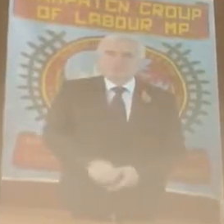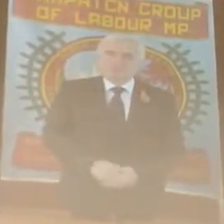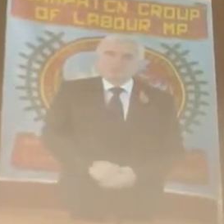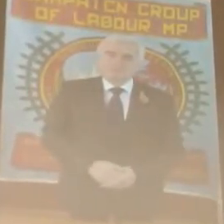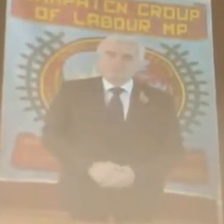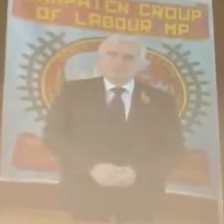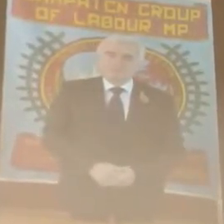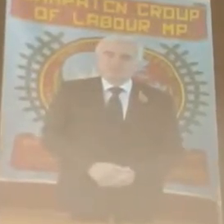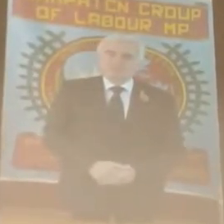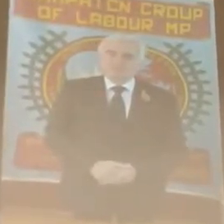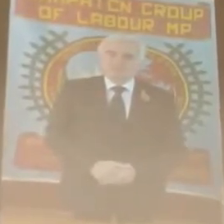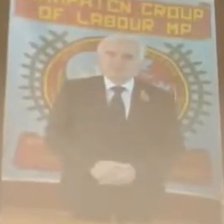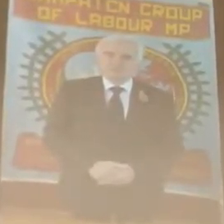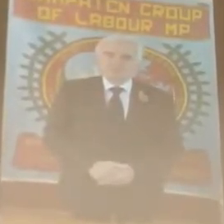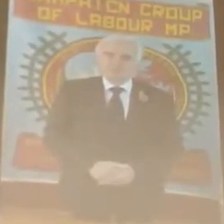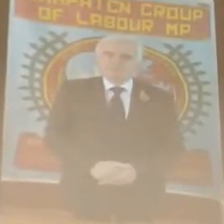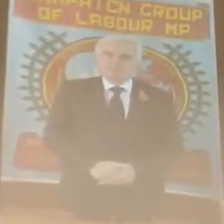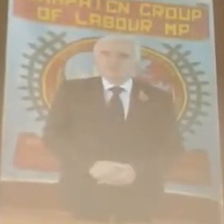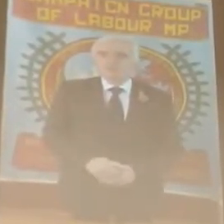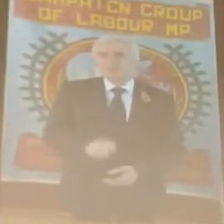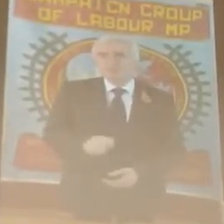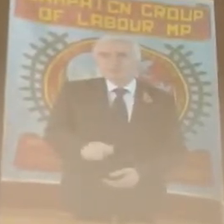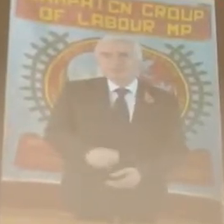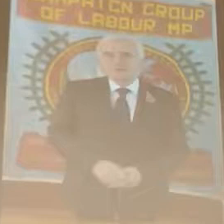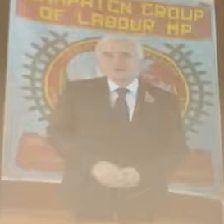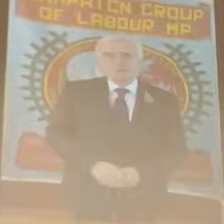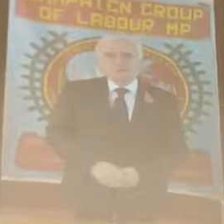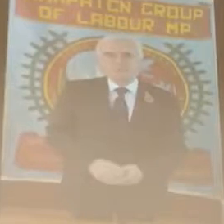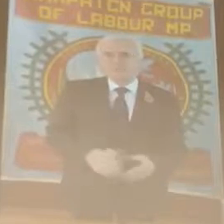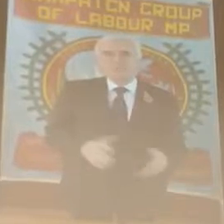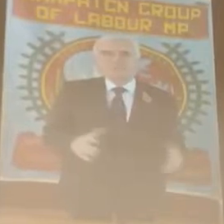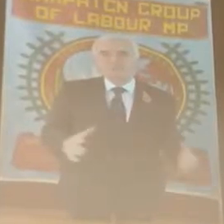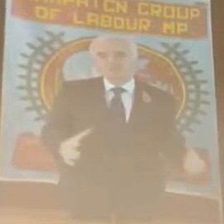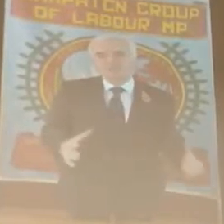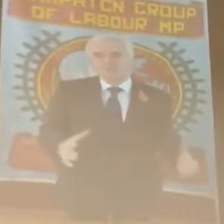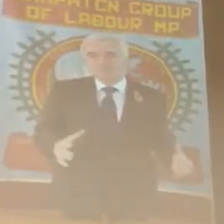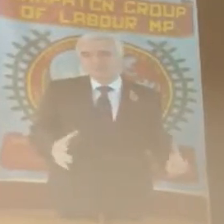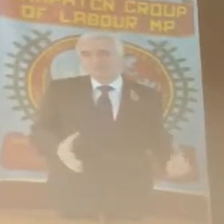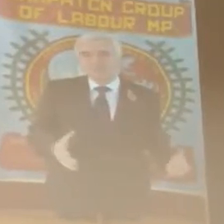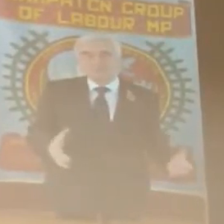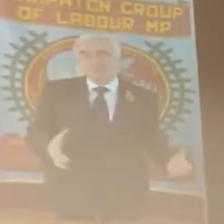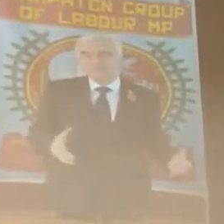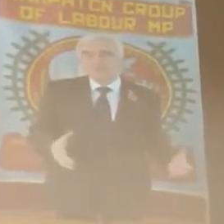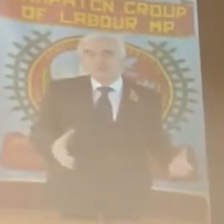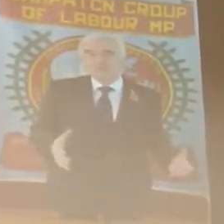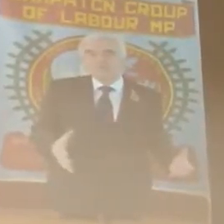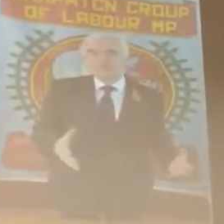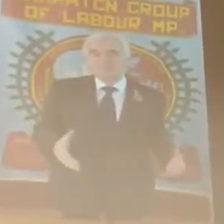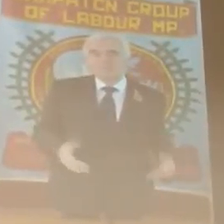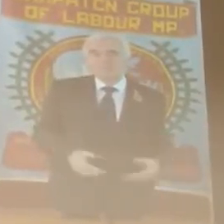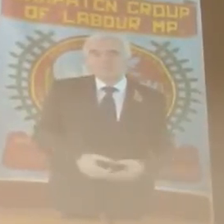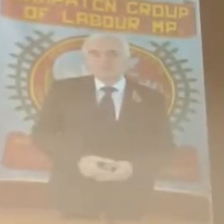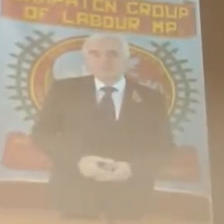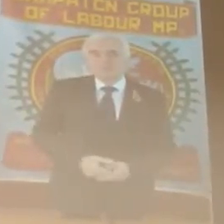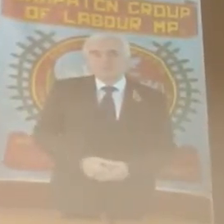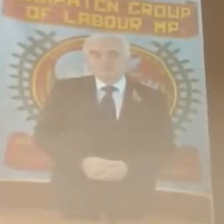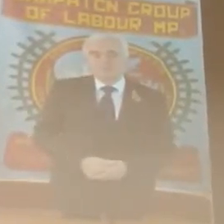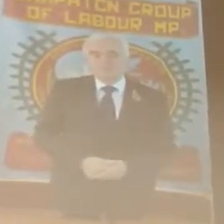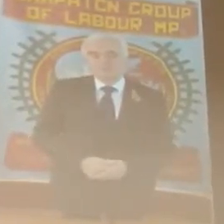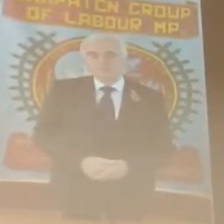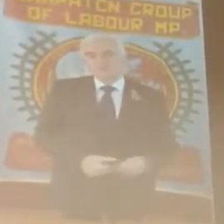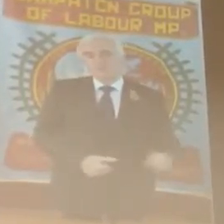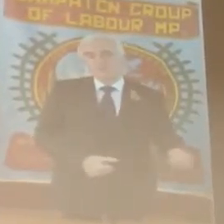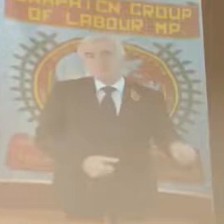of the WCA implementation. The 2,300 people, just that's, I think, a very conservative and small